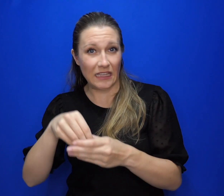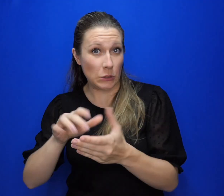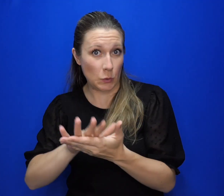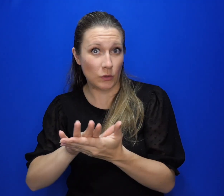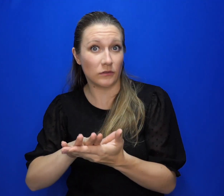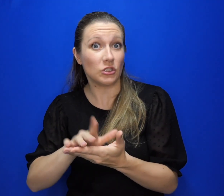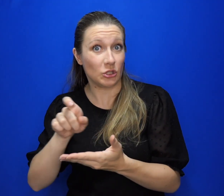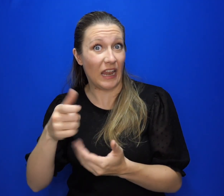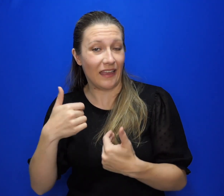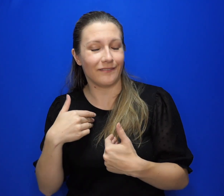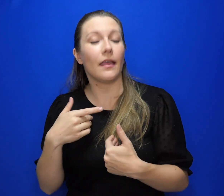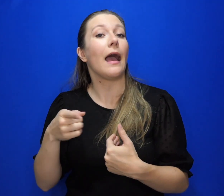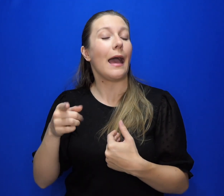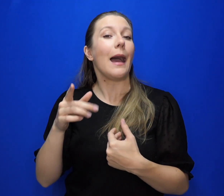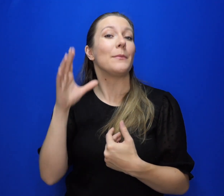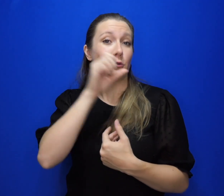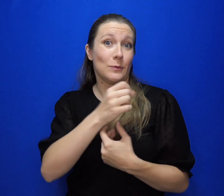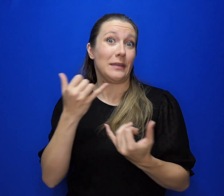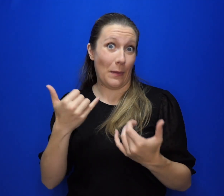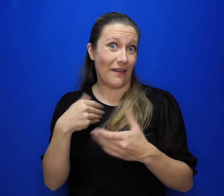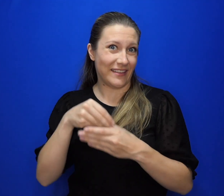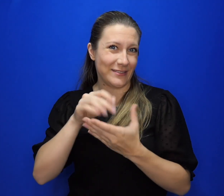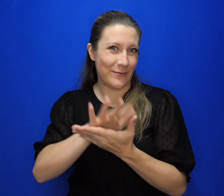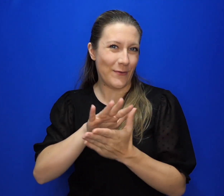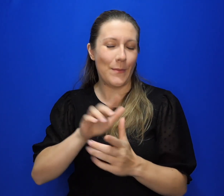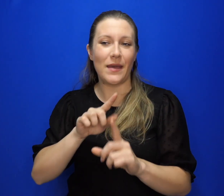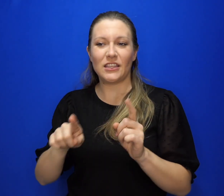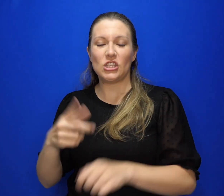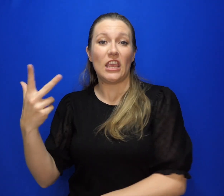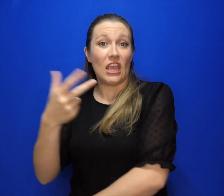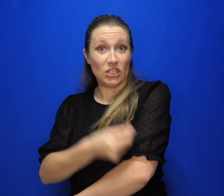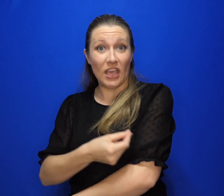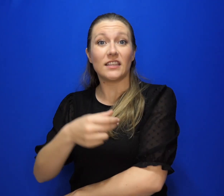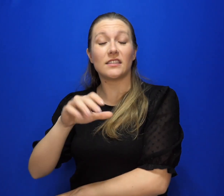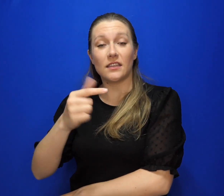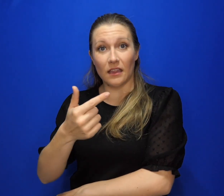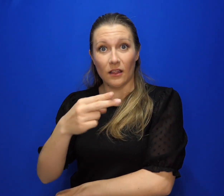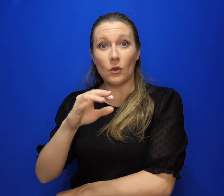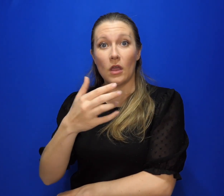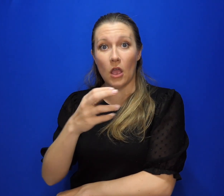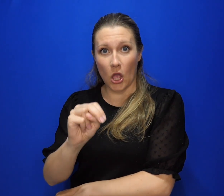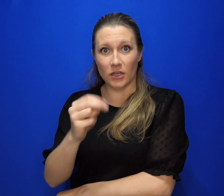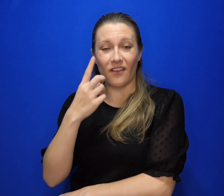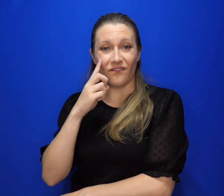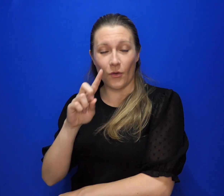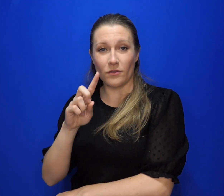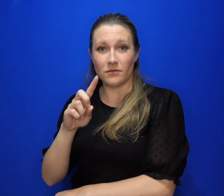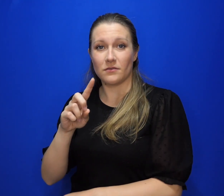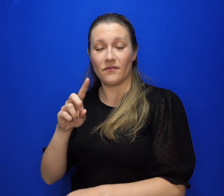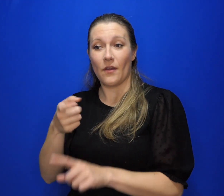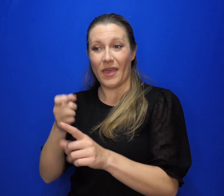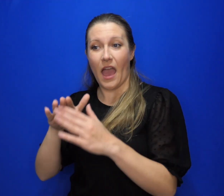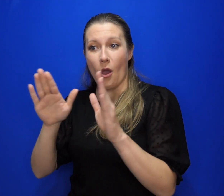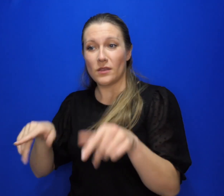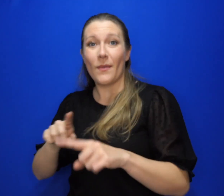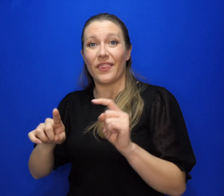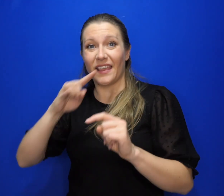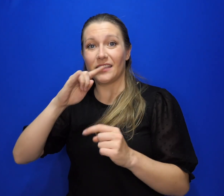wasn't at the school, but anyway, I bet you it is now. She hits the kid with the glucagon, but the kid's already dipping. Like, I'm